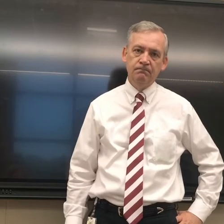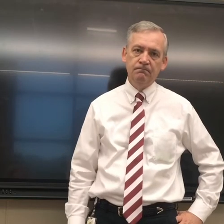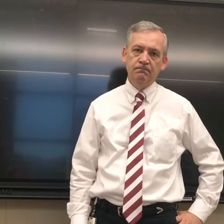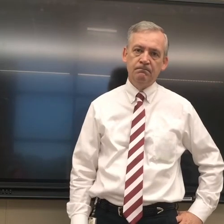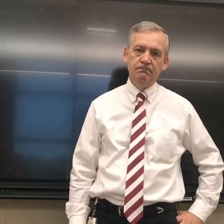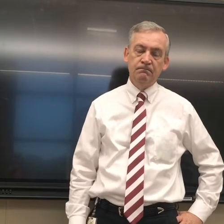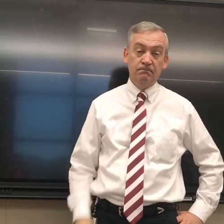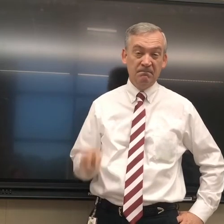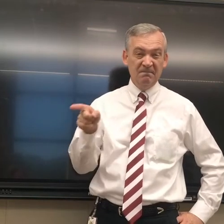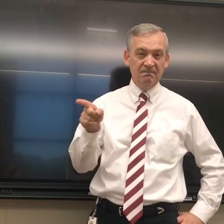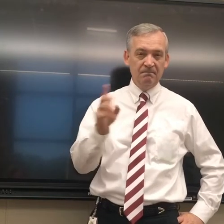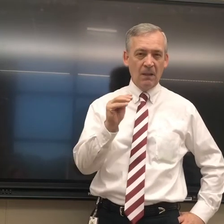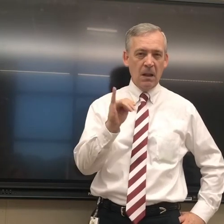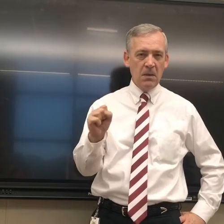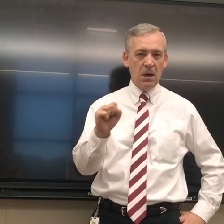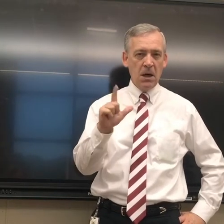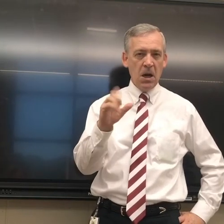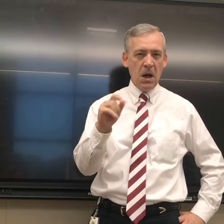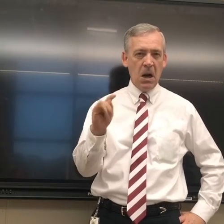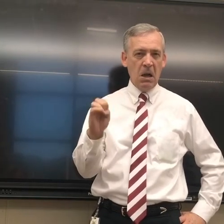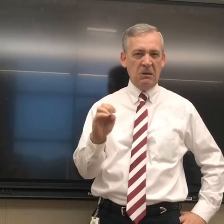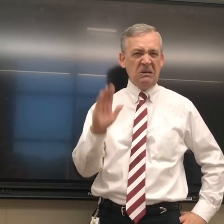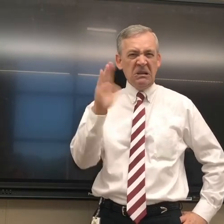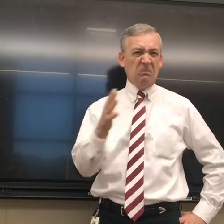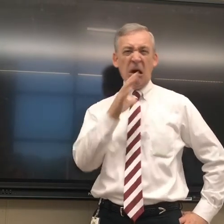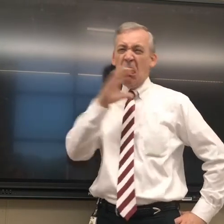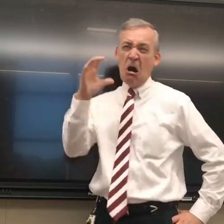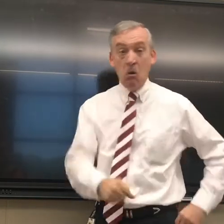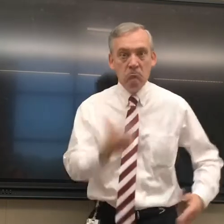Miss Lottie seemed to be at least 100 years old.